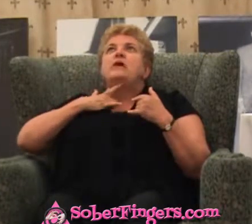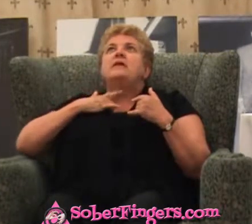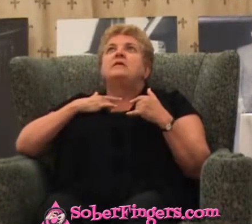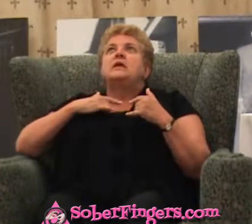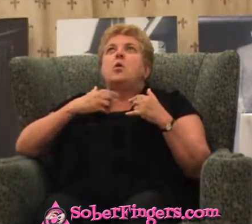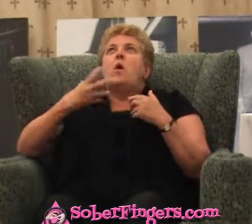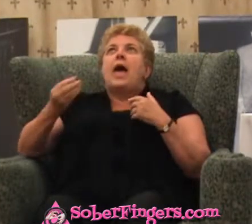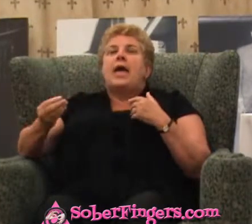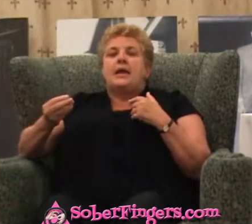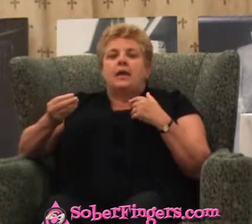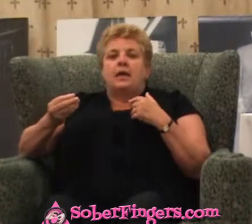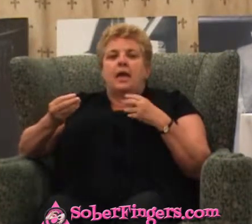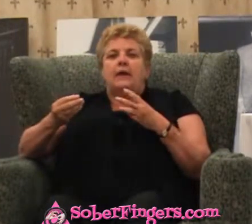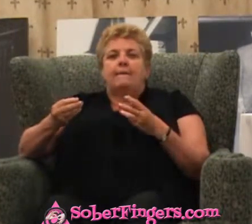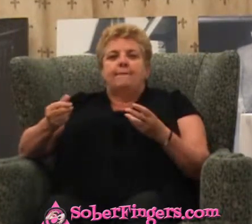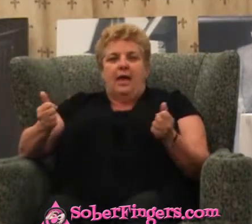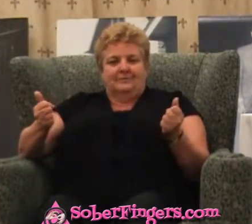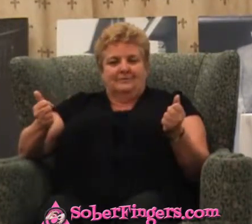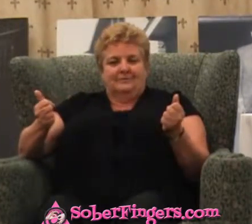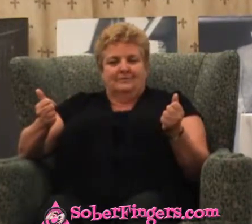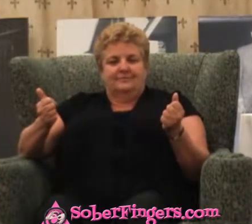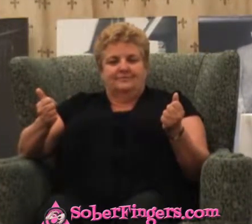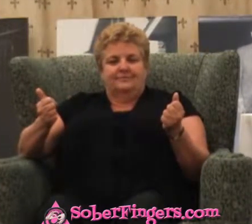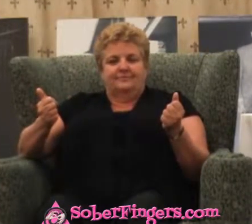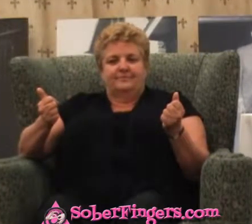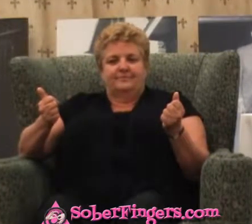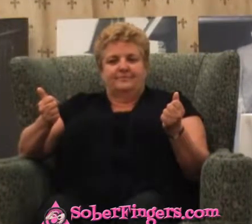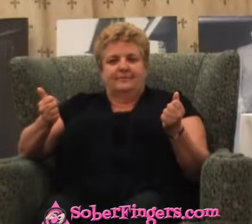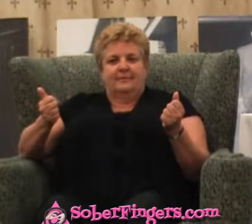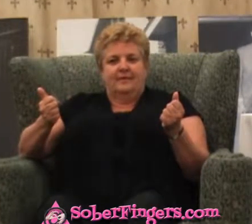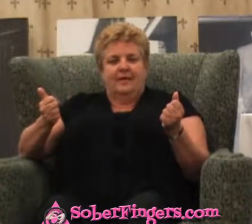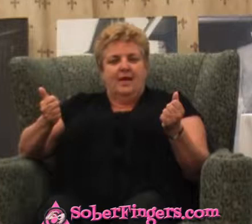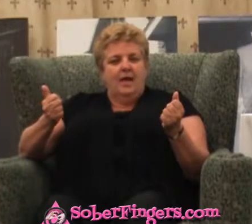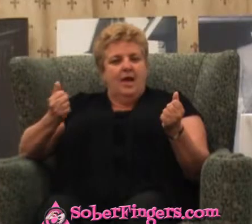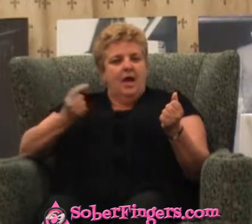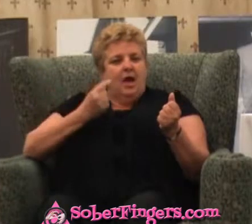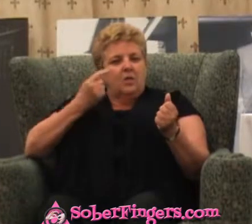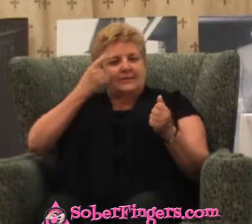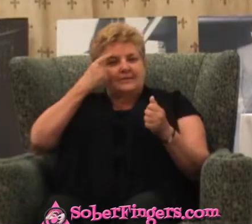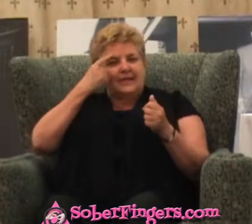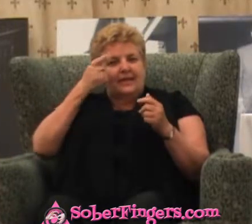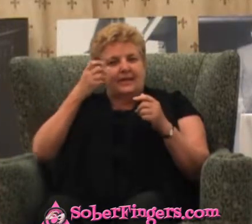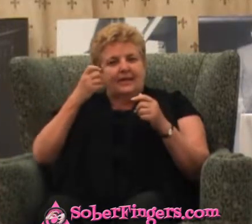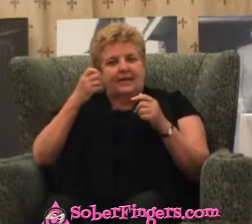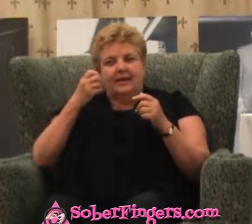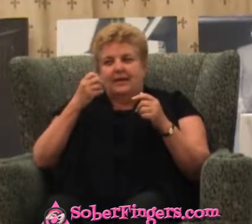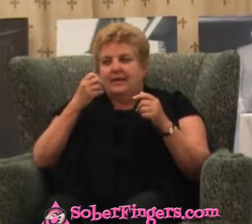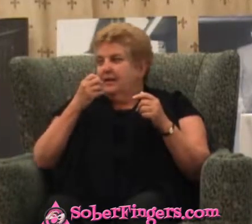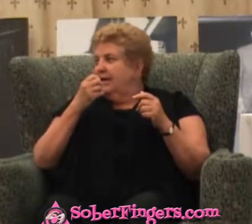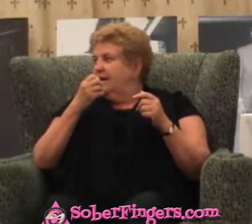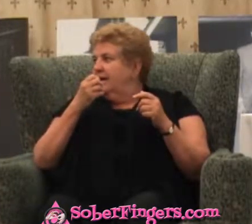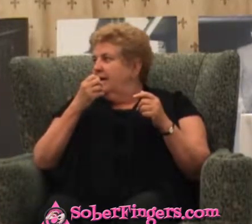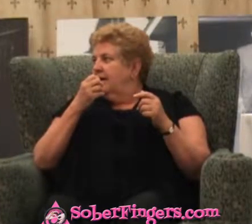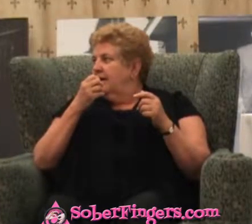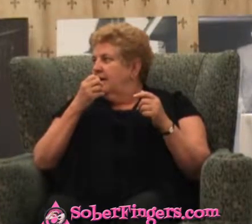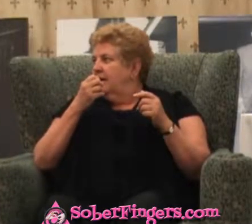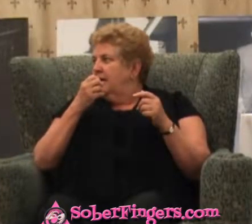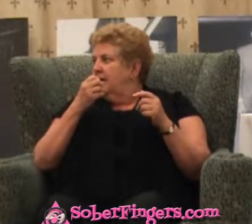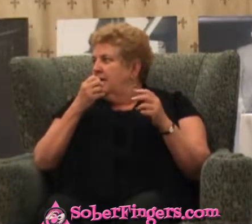passed. I always believed that my alcoholism is like a beast behind me, about a yard waiting for me